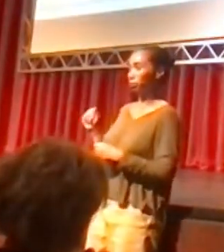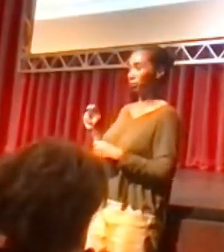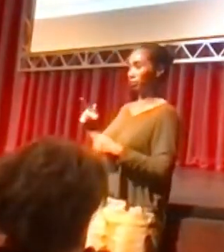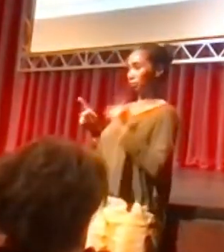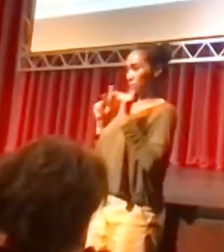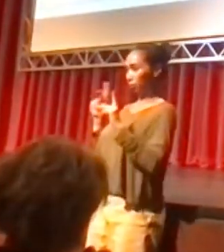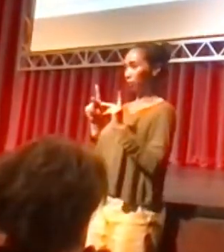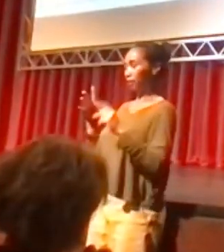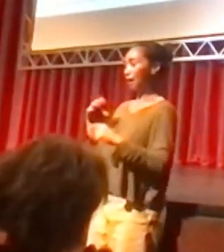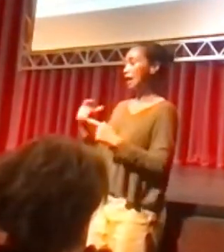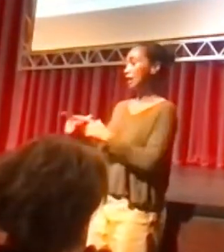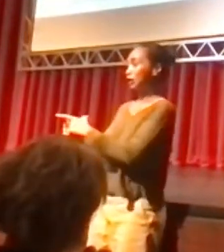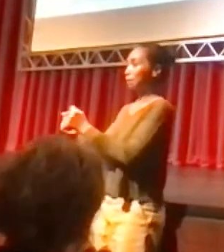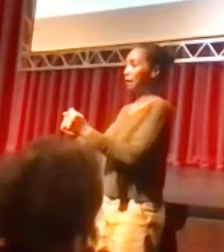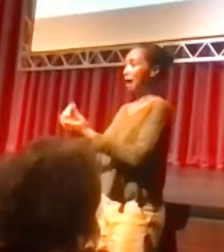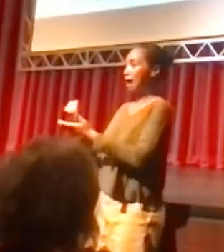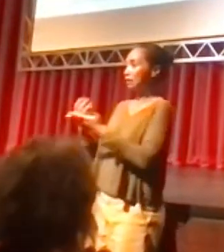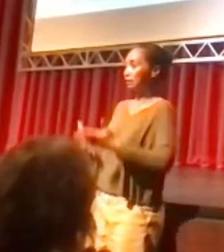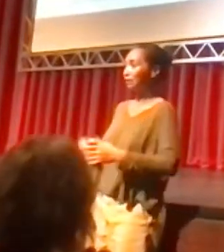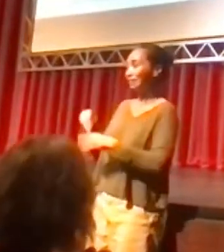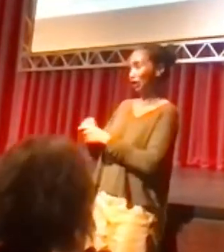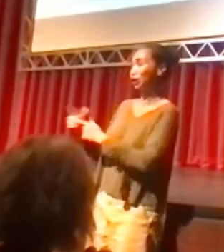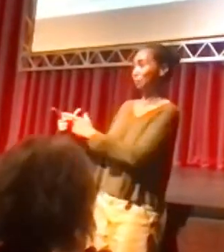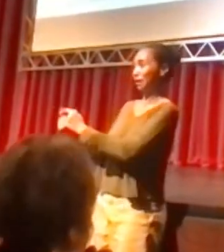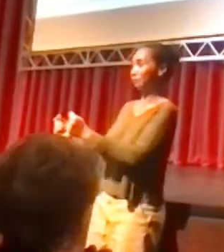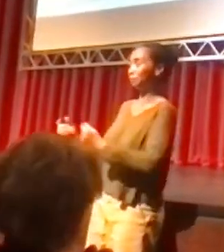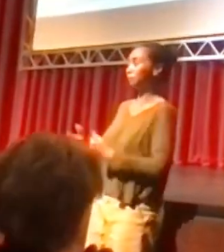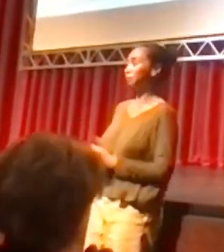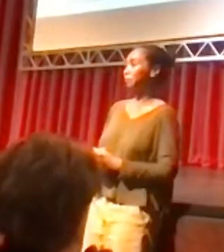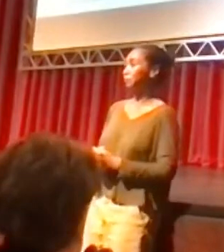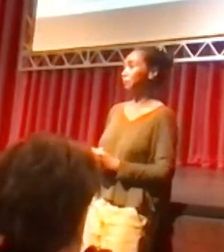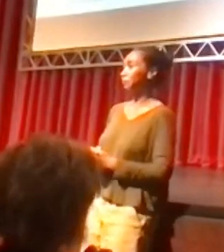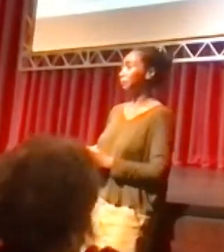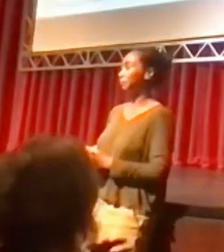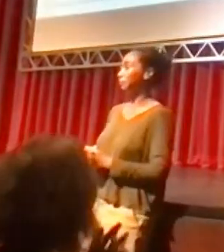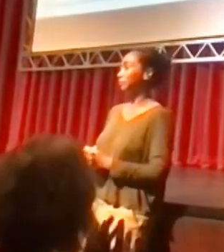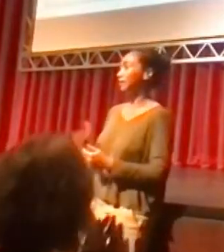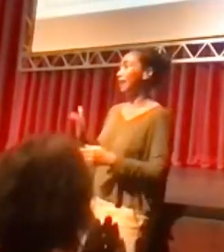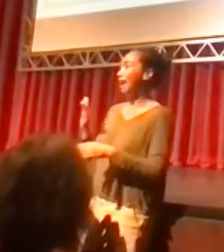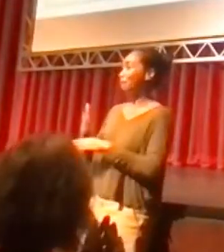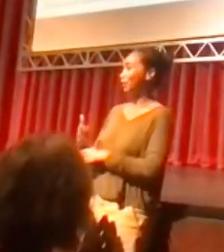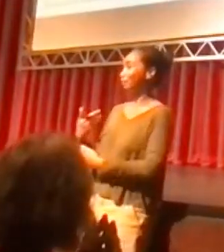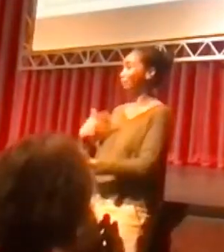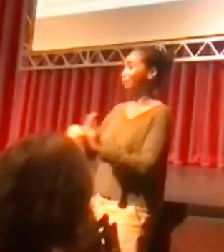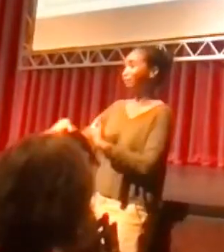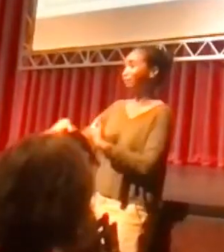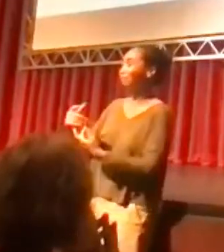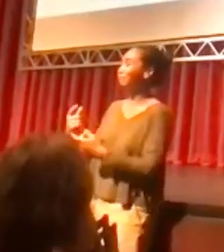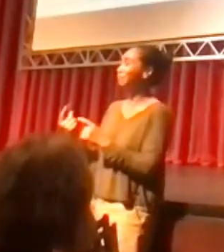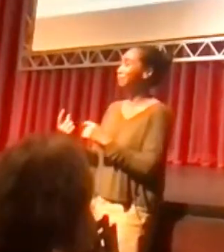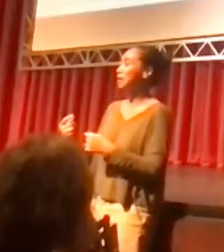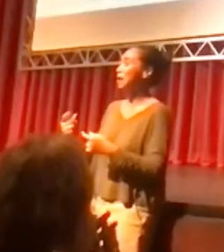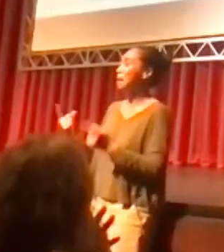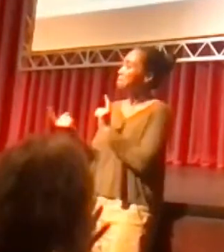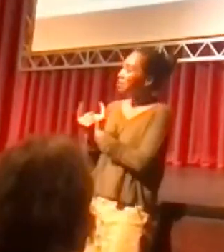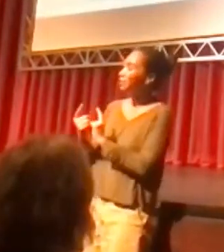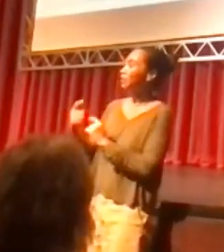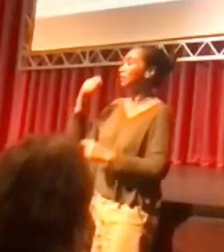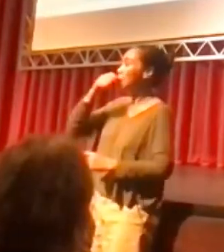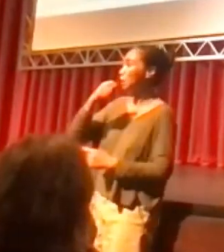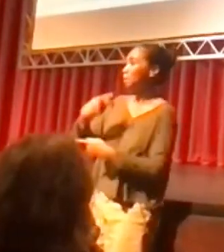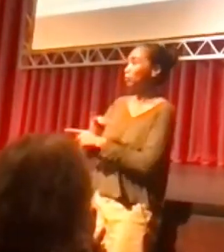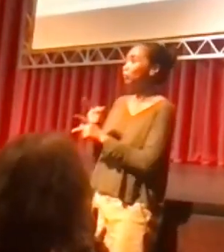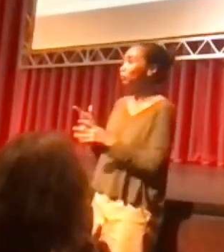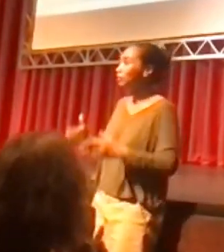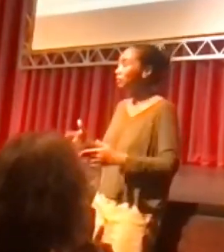and Ainu Japanese artists in Japan. This is after an exchange with Taiwanese producers coming to the